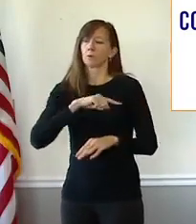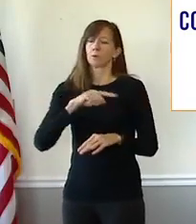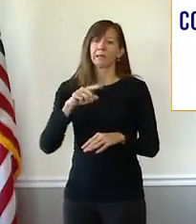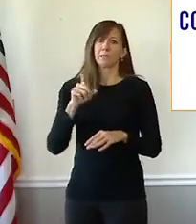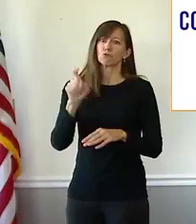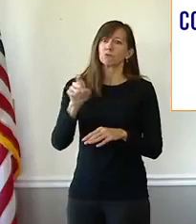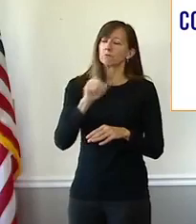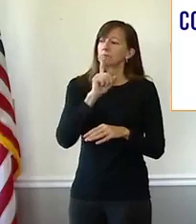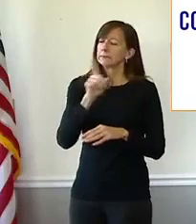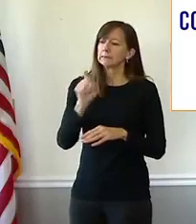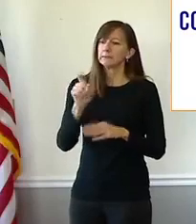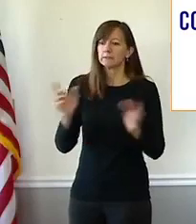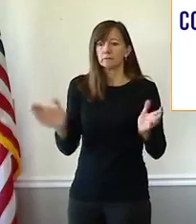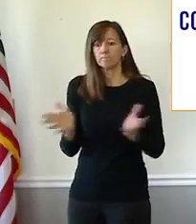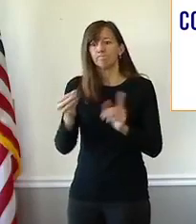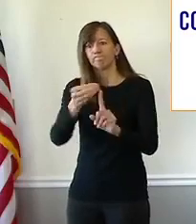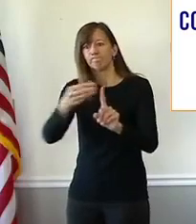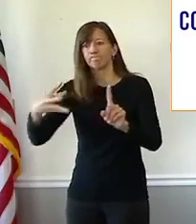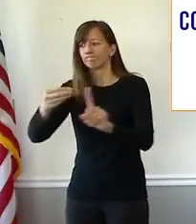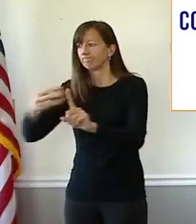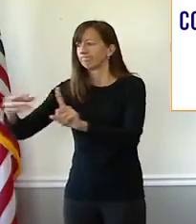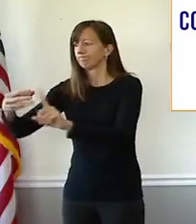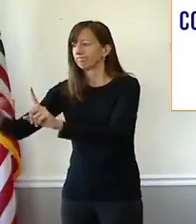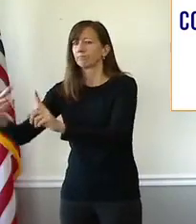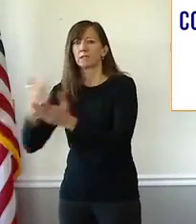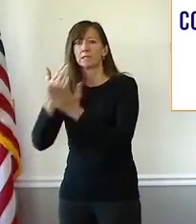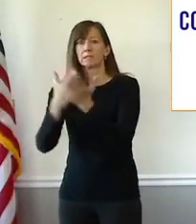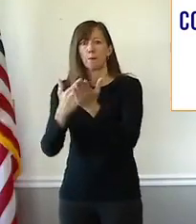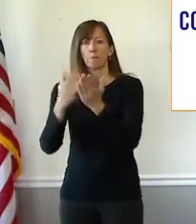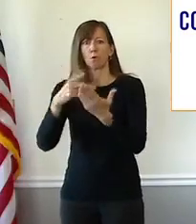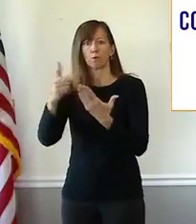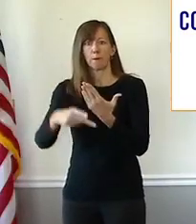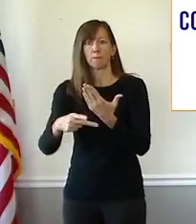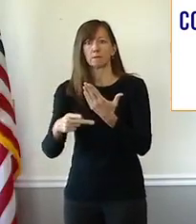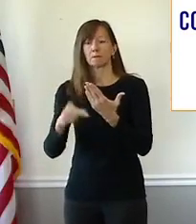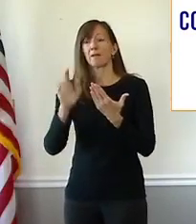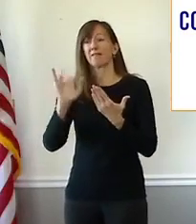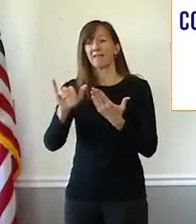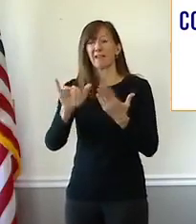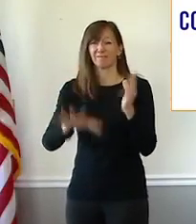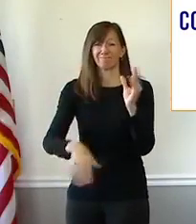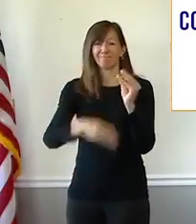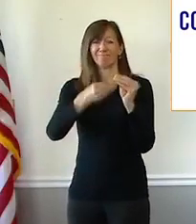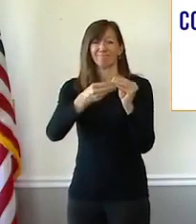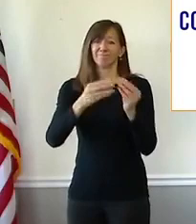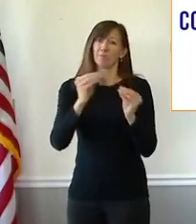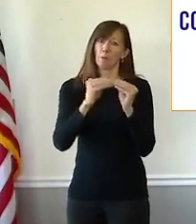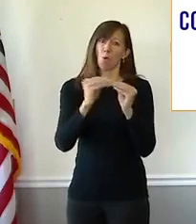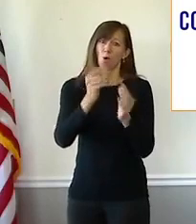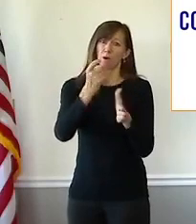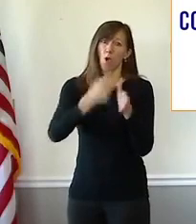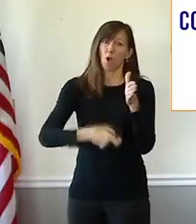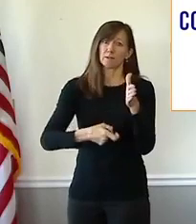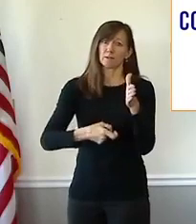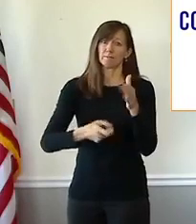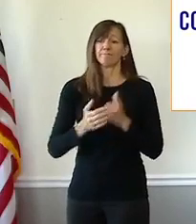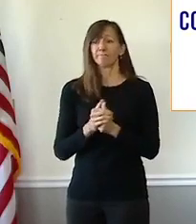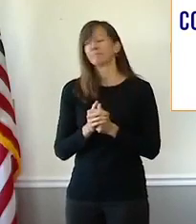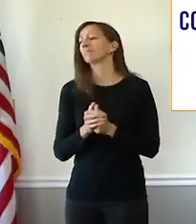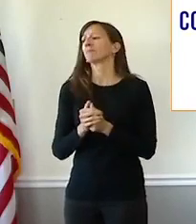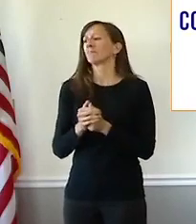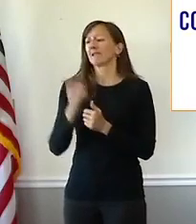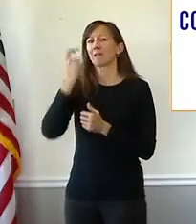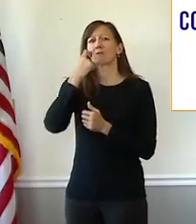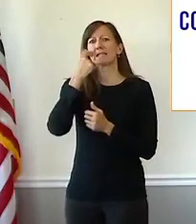up in a lot of areas. That has also resulted in additional cost. Our response to civil unrest this